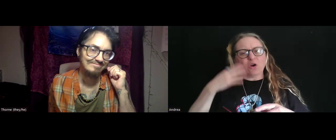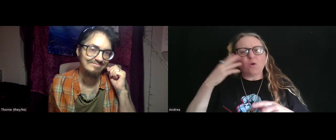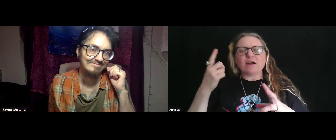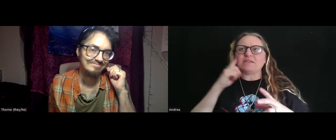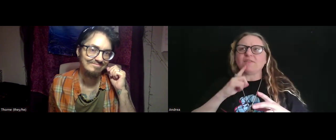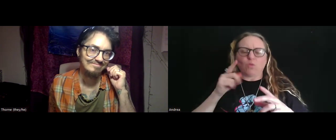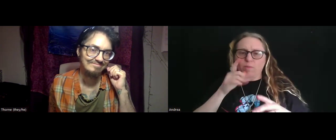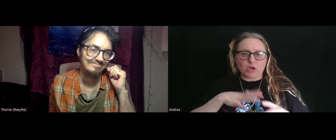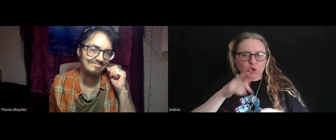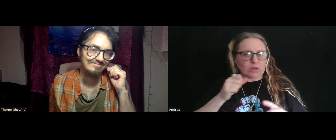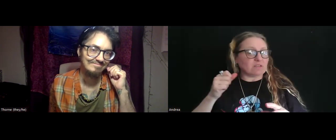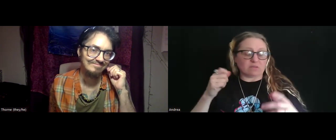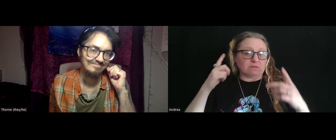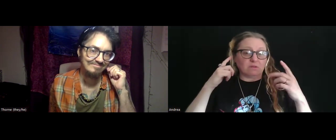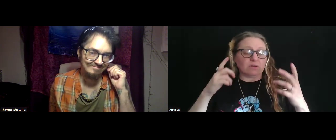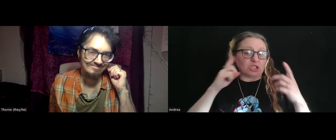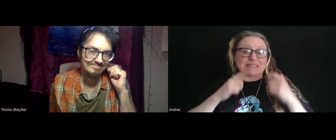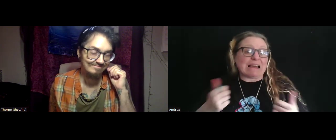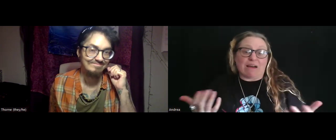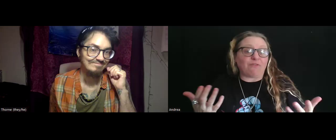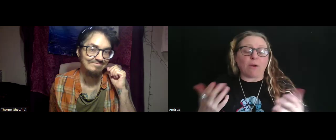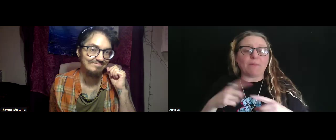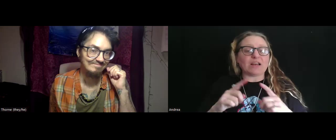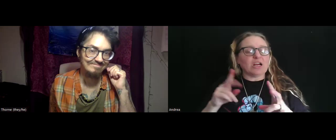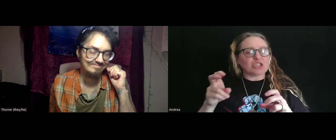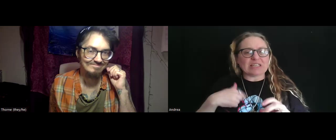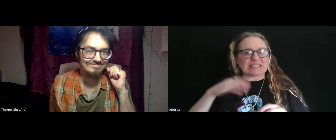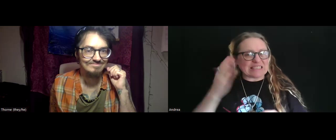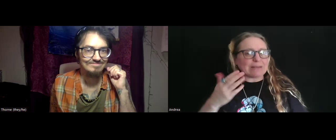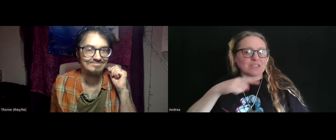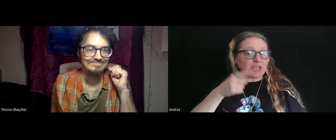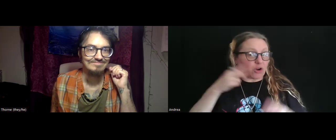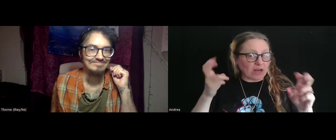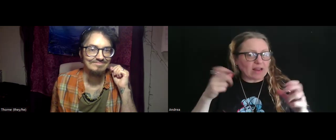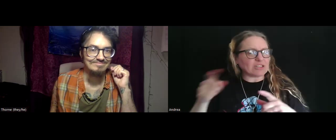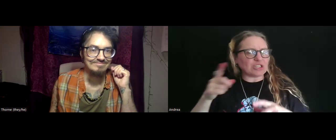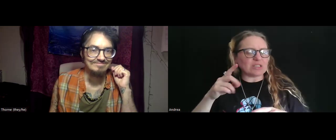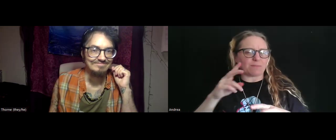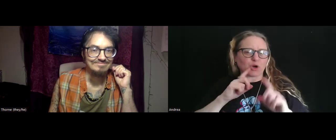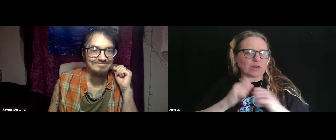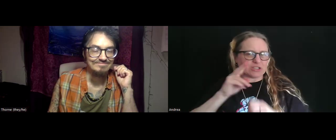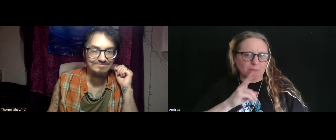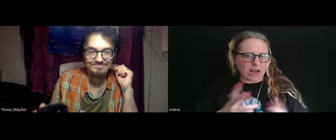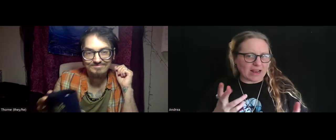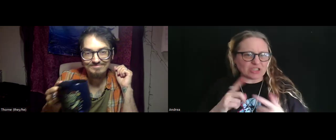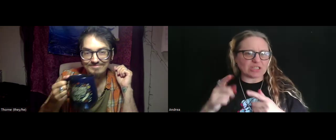know a deaf woman who is she's deaf, but she seems hearing and she's Mercury and Gemini and she's